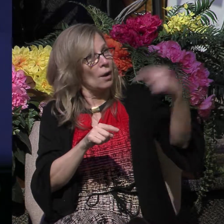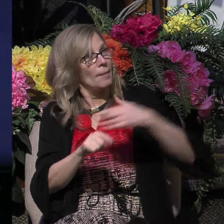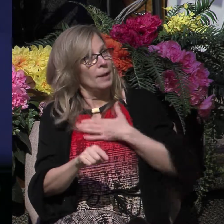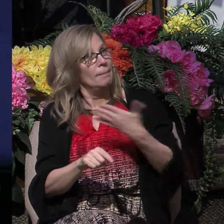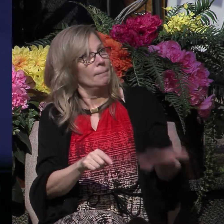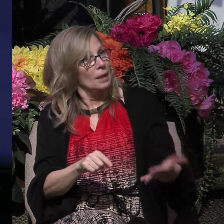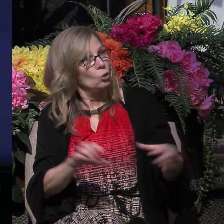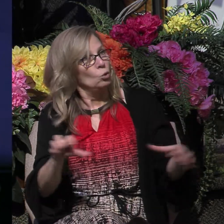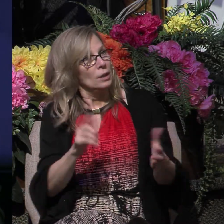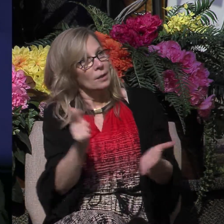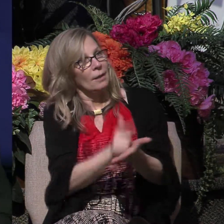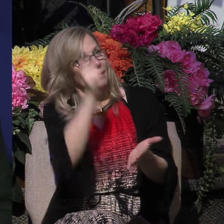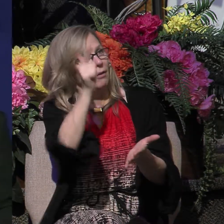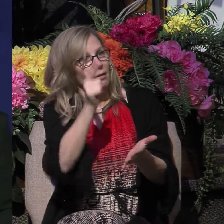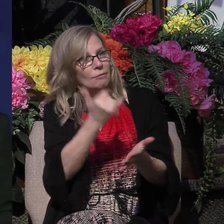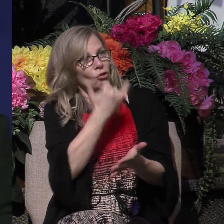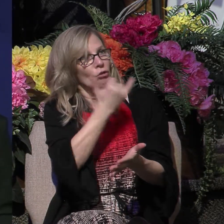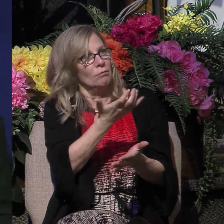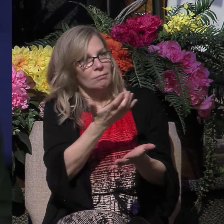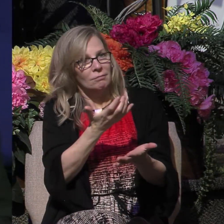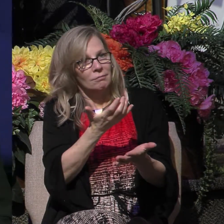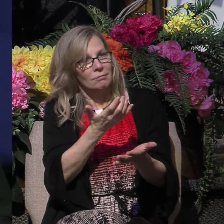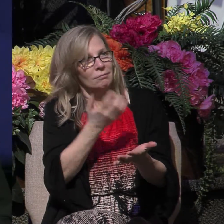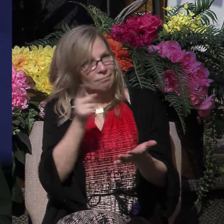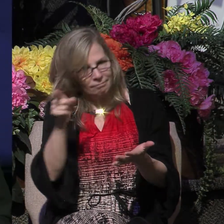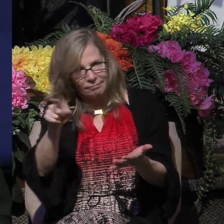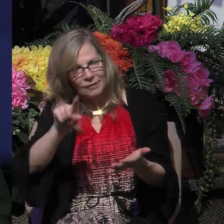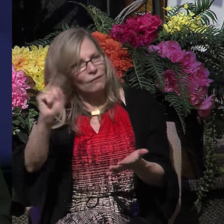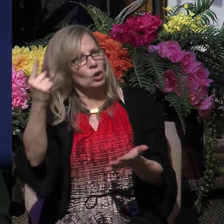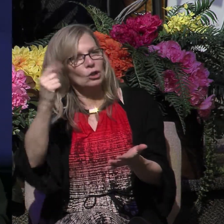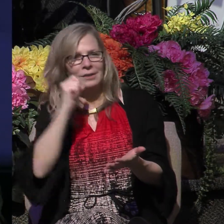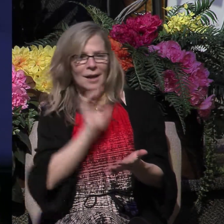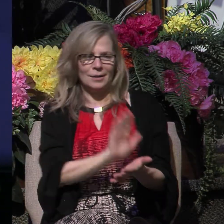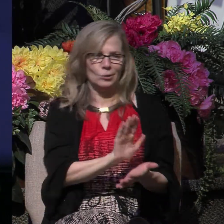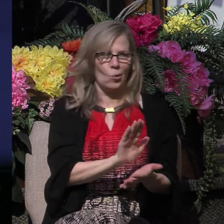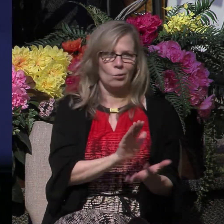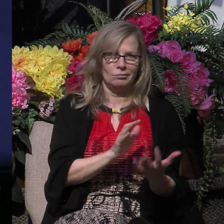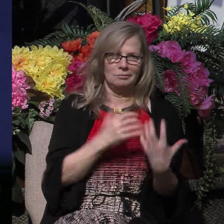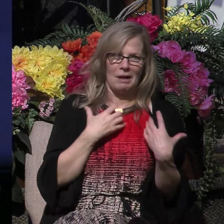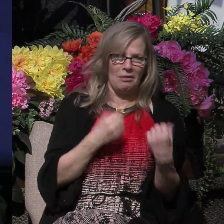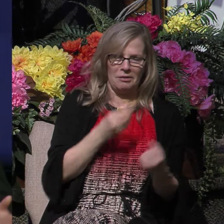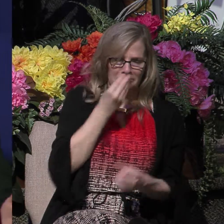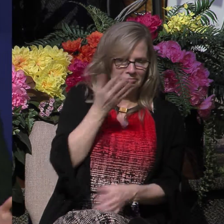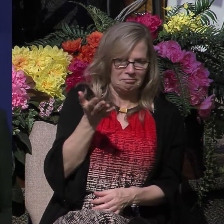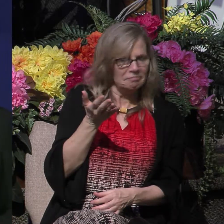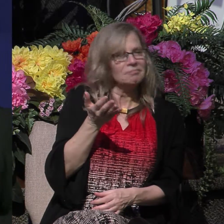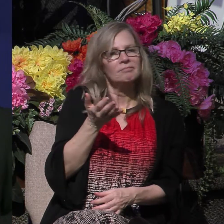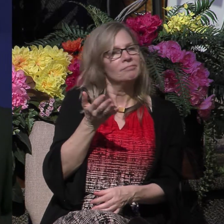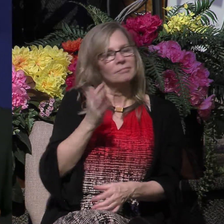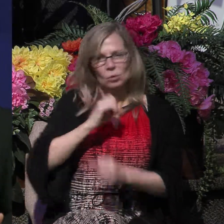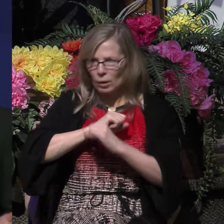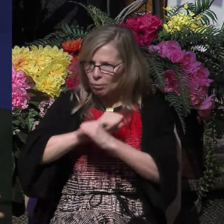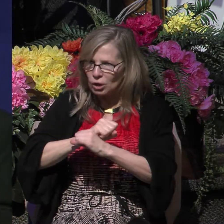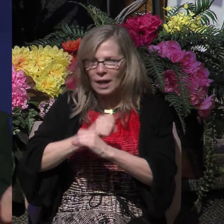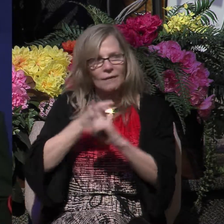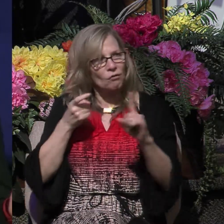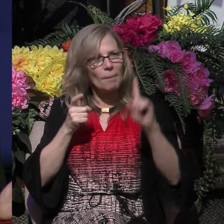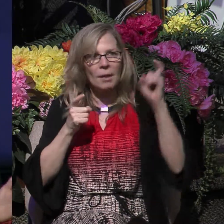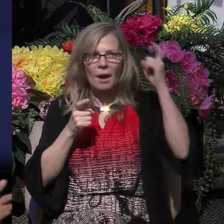an illegal injustice to us. Always put the sheep first, never his own welfare. He thought of their protection from government harassment.